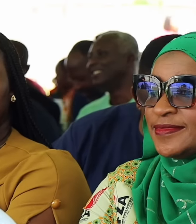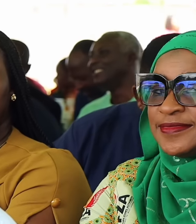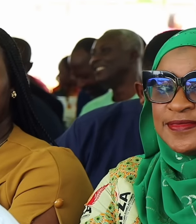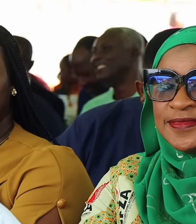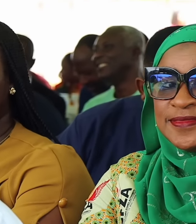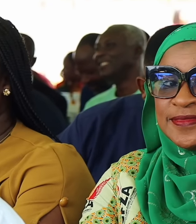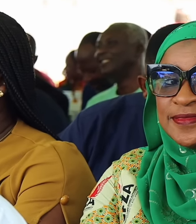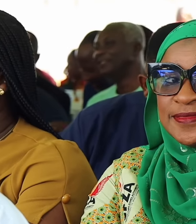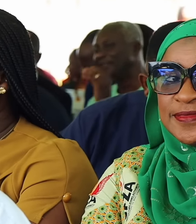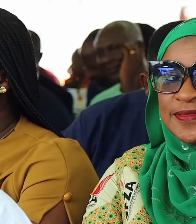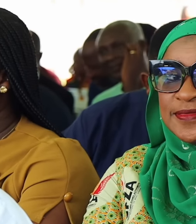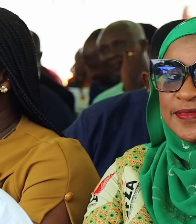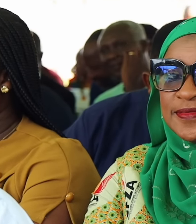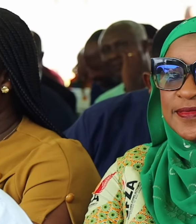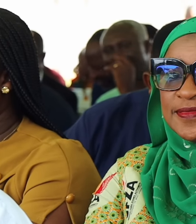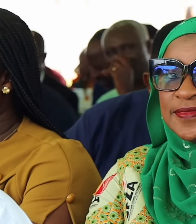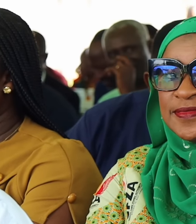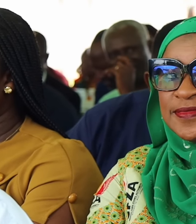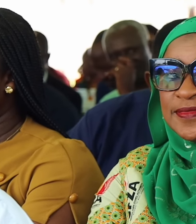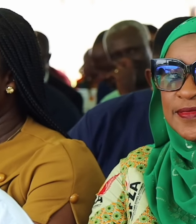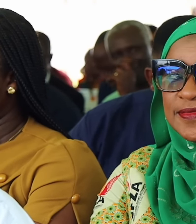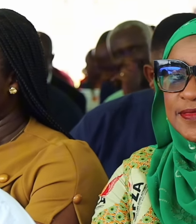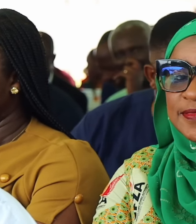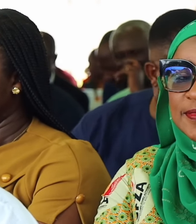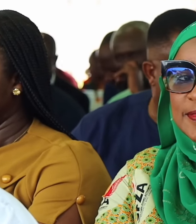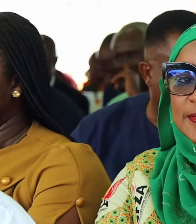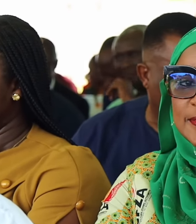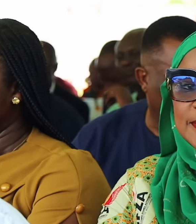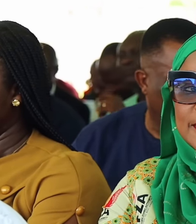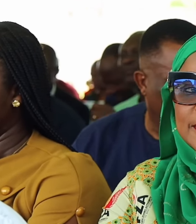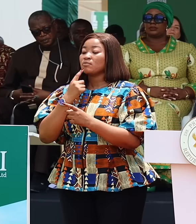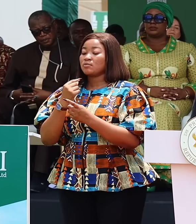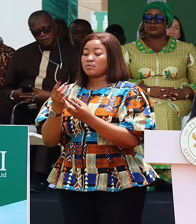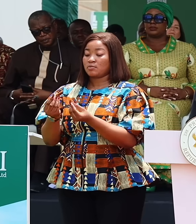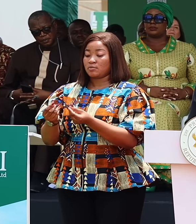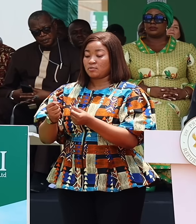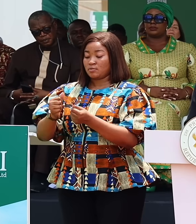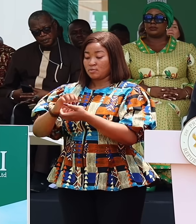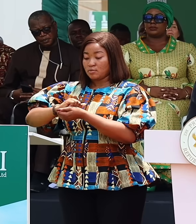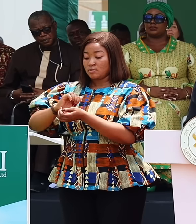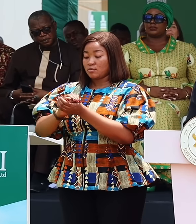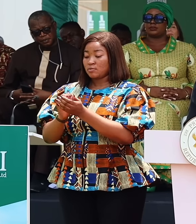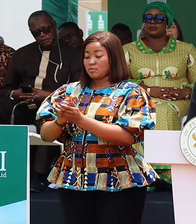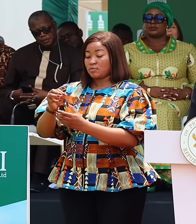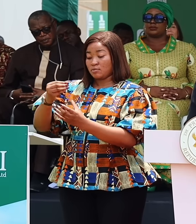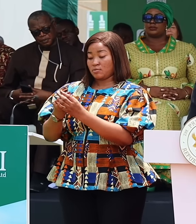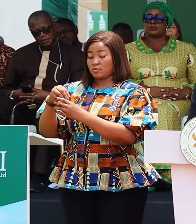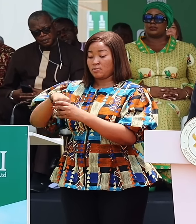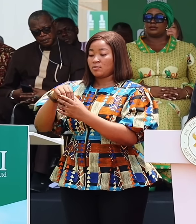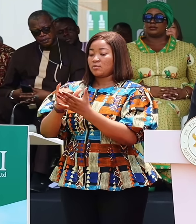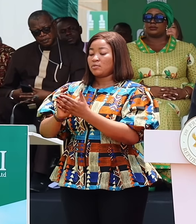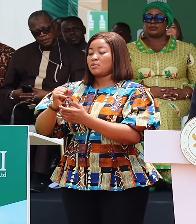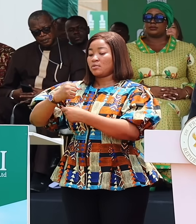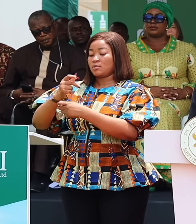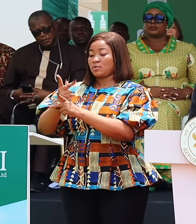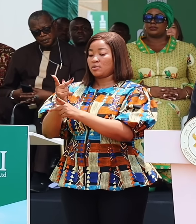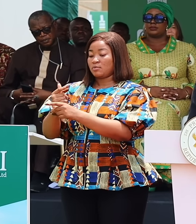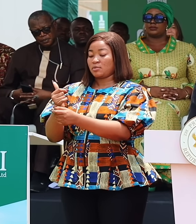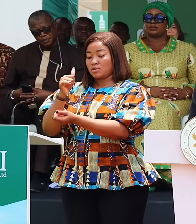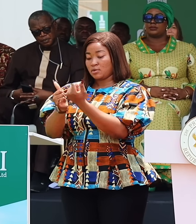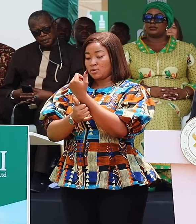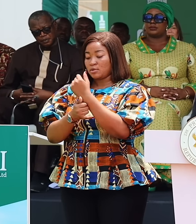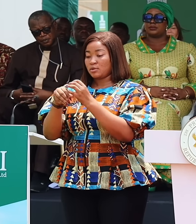world's largest calcined clay cement plant, a significant industrial achievement that places our country at